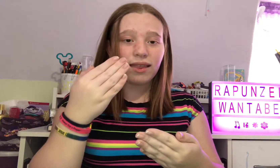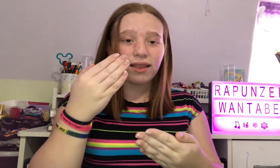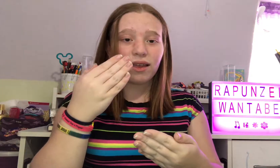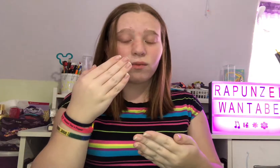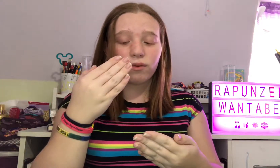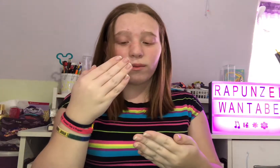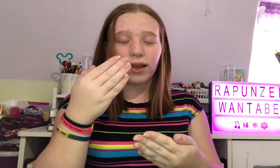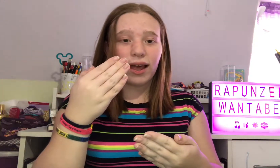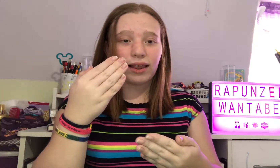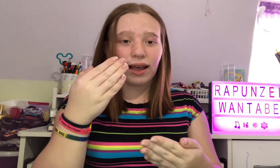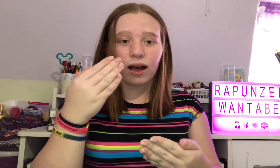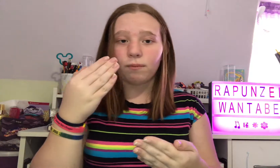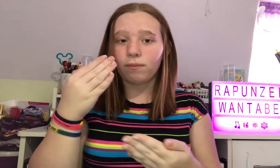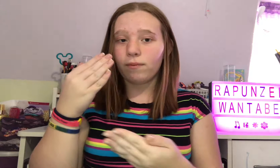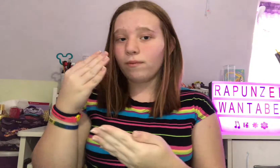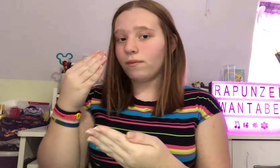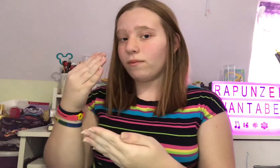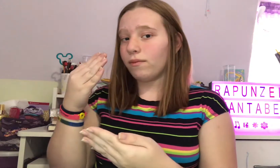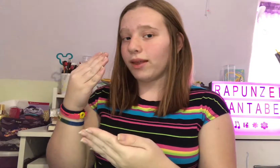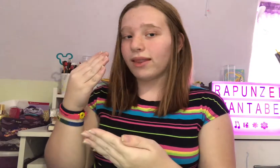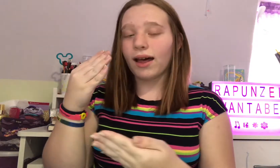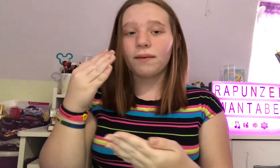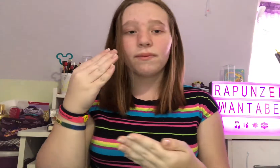then the other one will be kind of like up, like that.